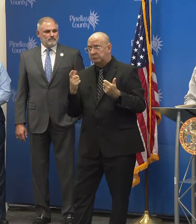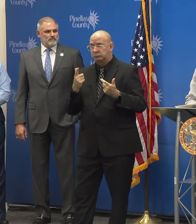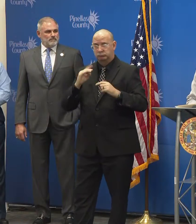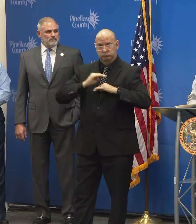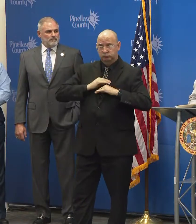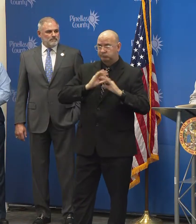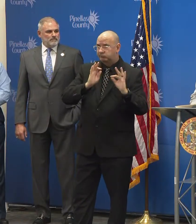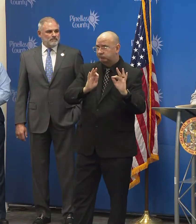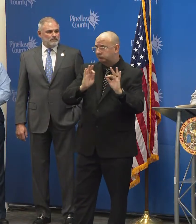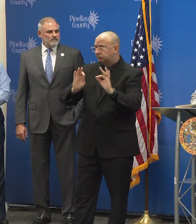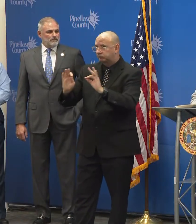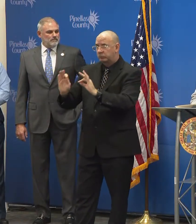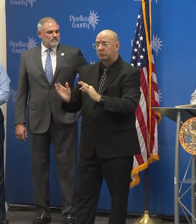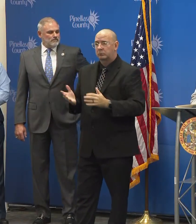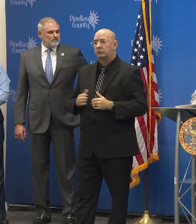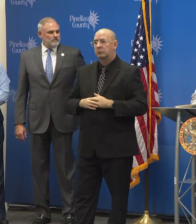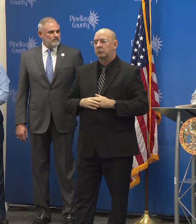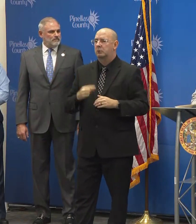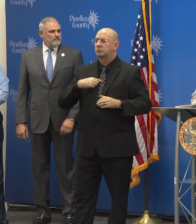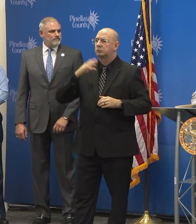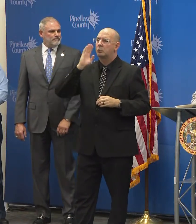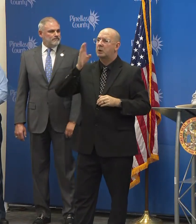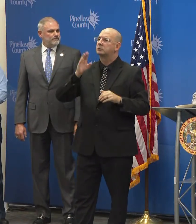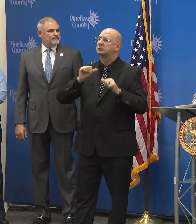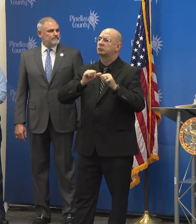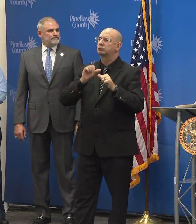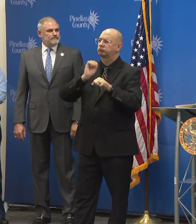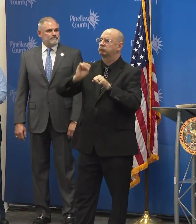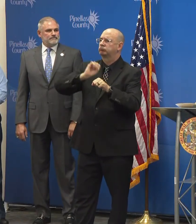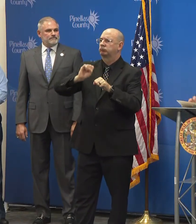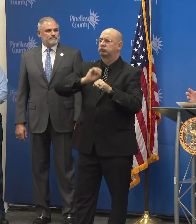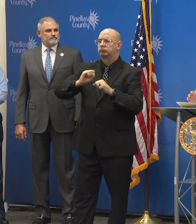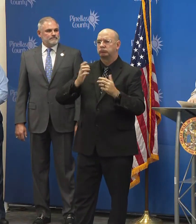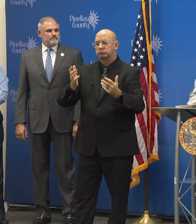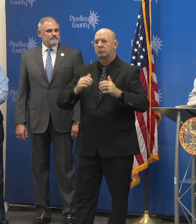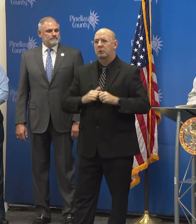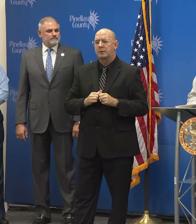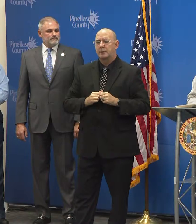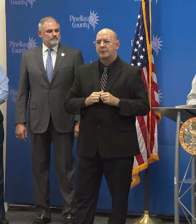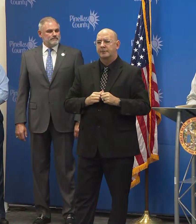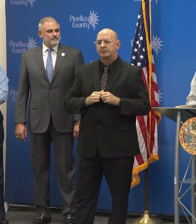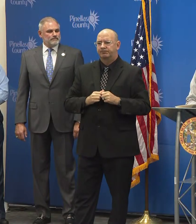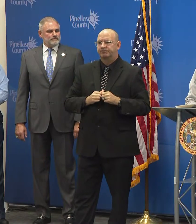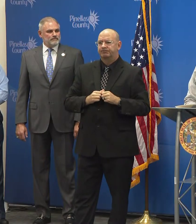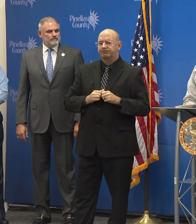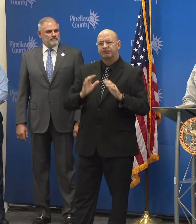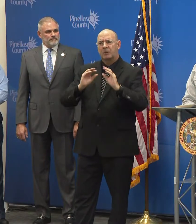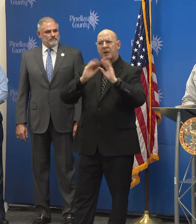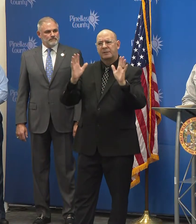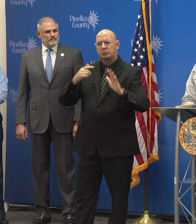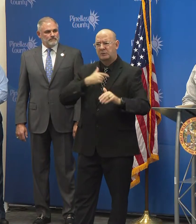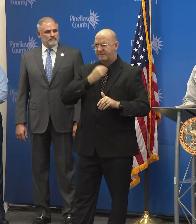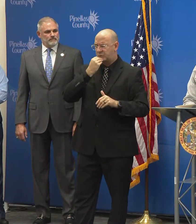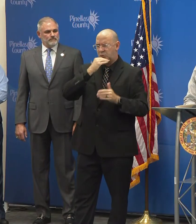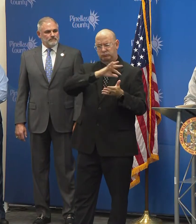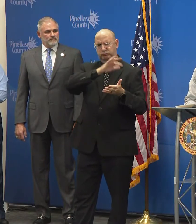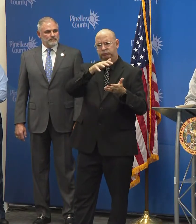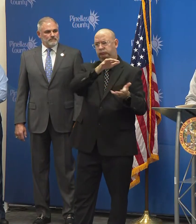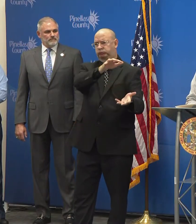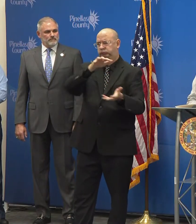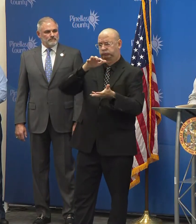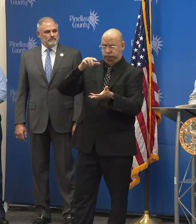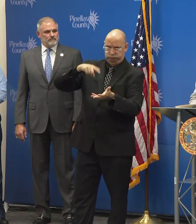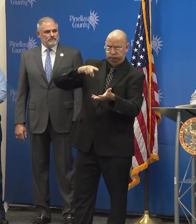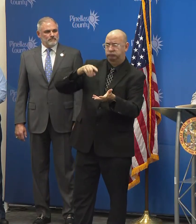more, but again, we'll continue to work tirelessly to get that done. It includes, obviously, meals, water, ambulance strike teams,